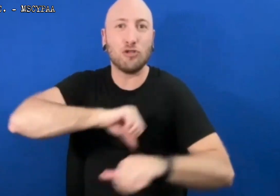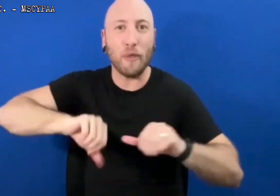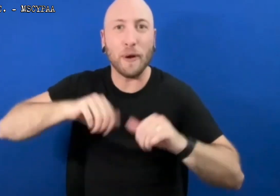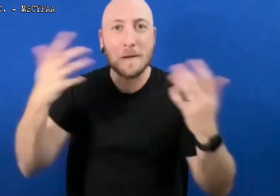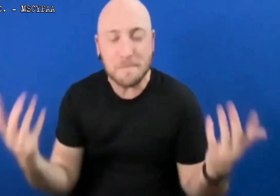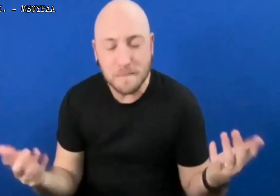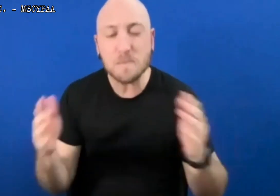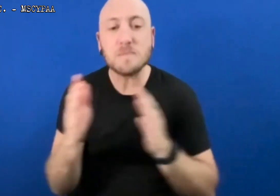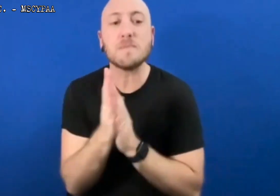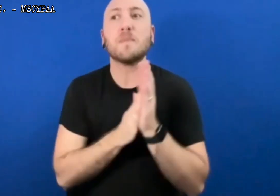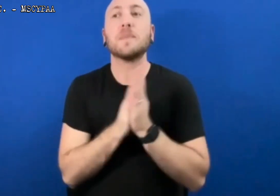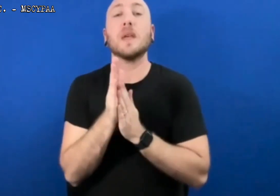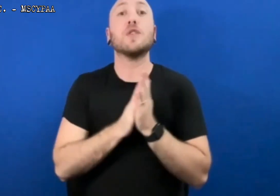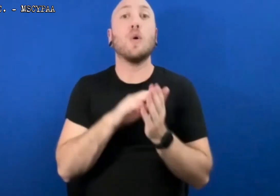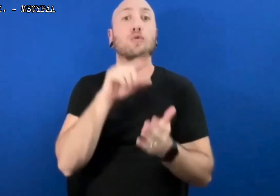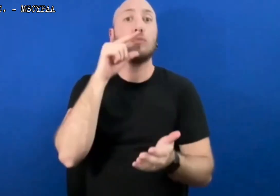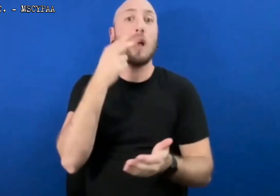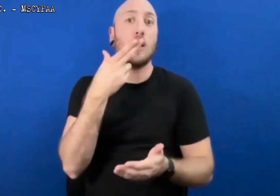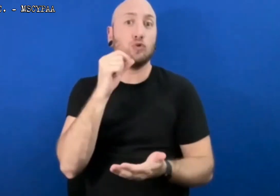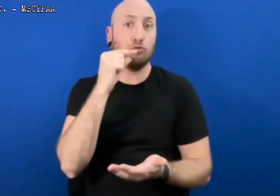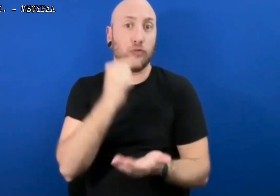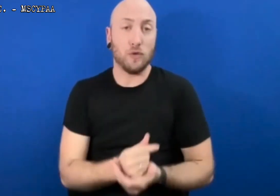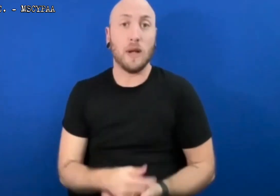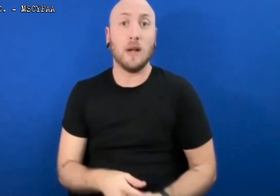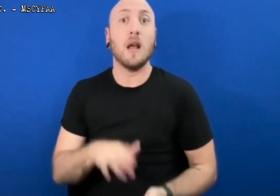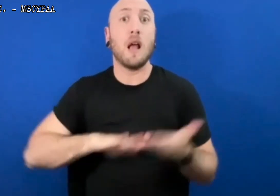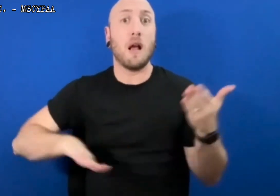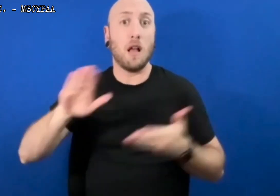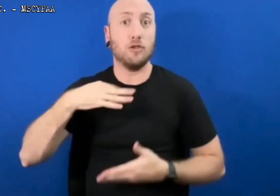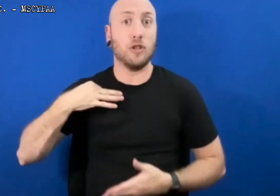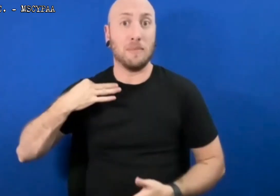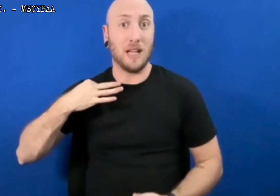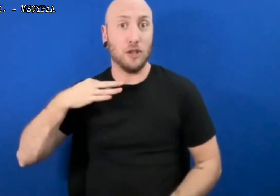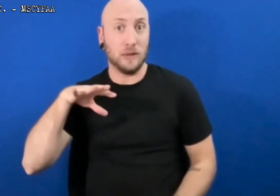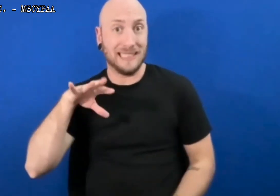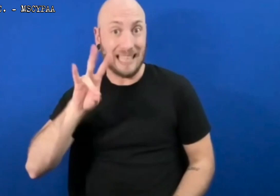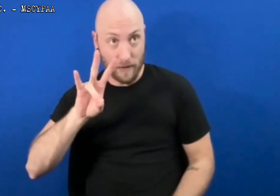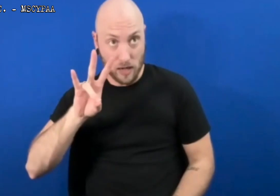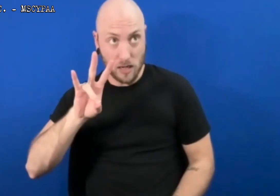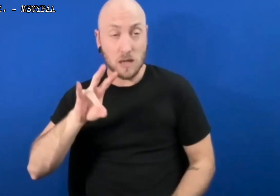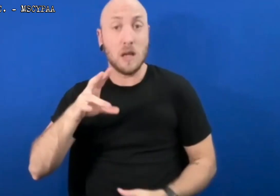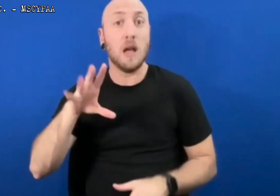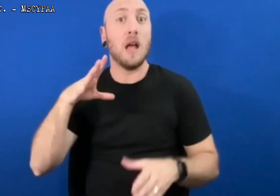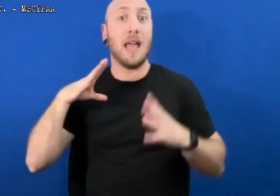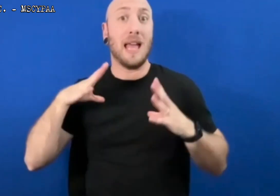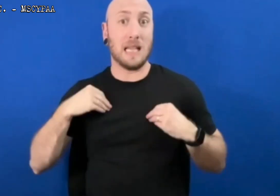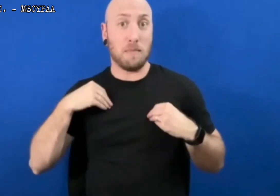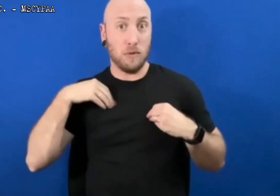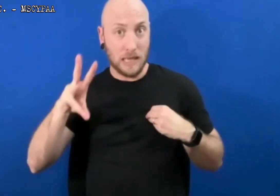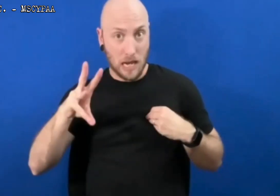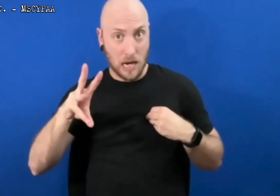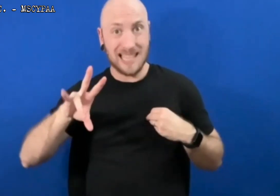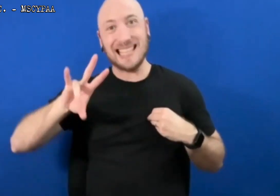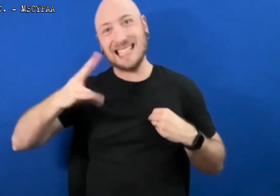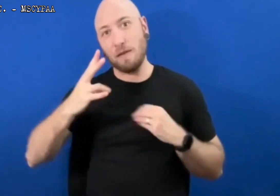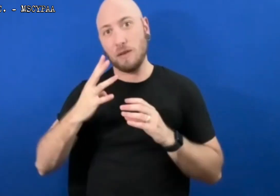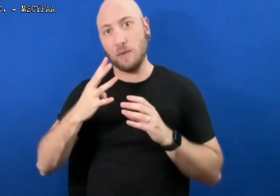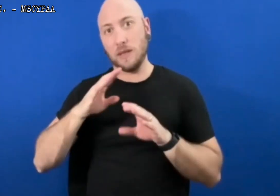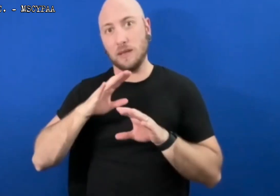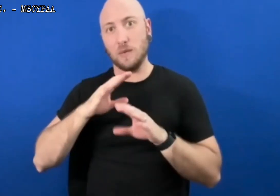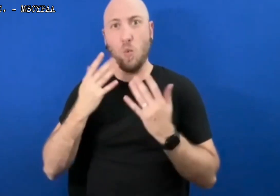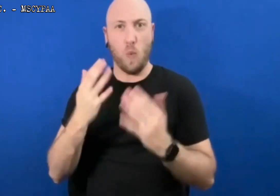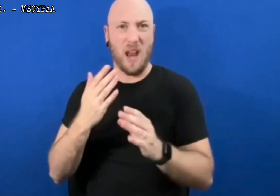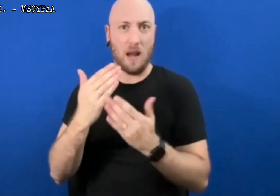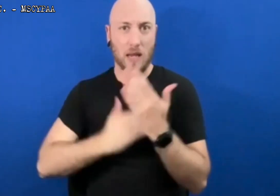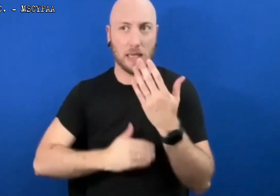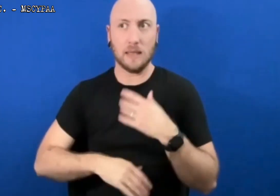I applied to 6 colleges or 7 colleges, got into 6 and waitlisted at the 7th, and then made a choice. And I opted